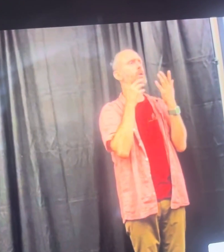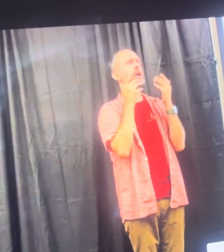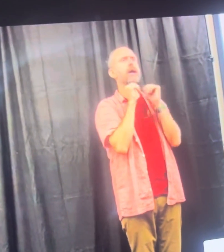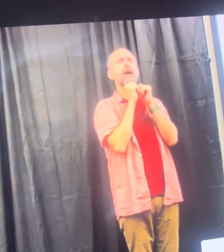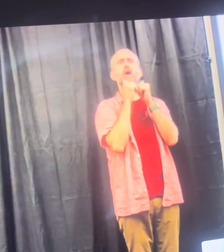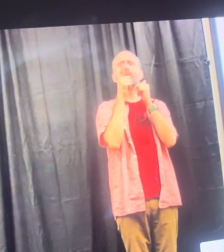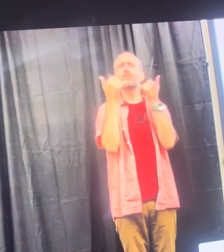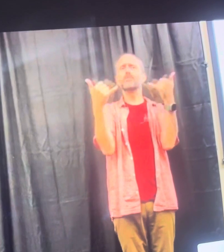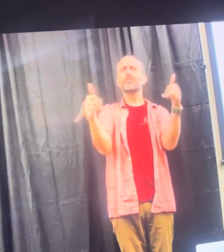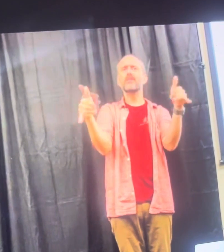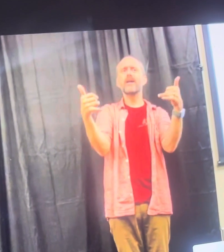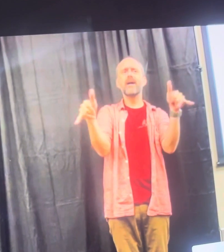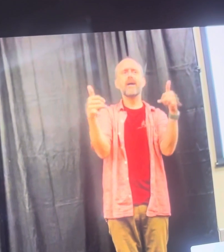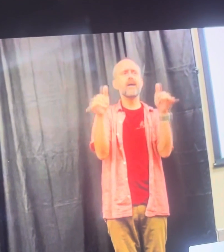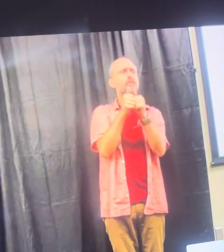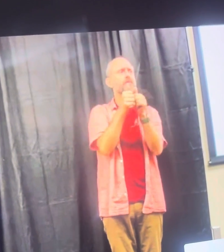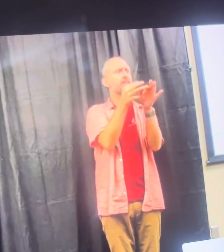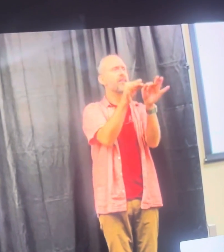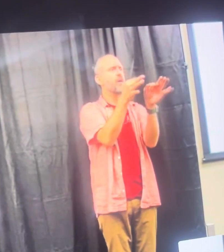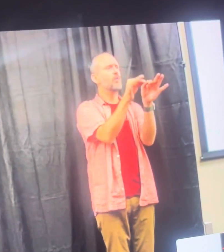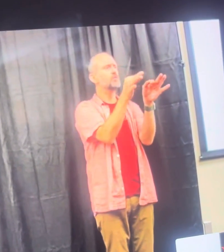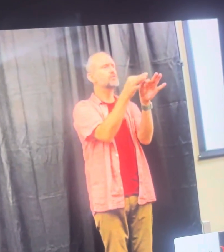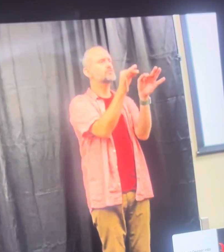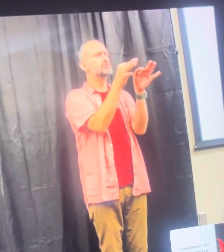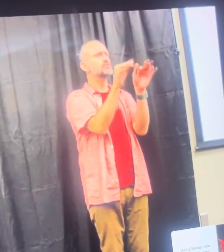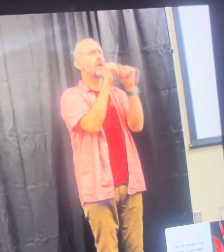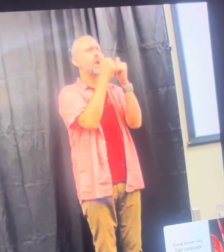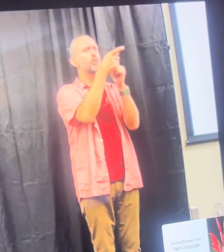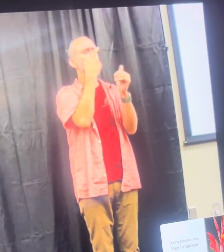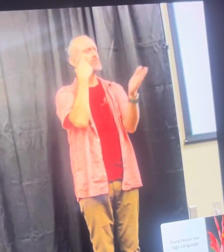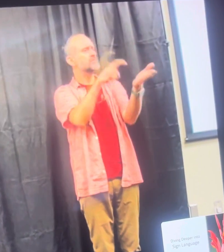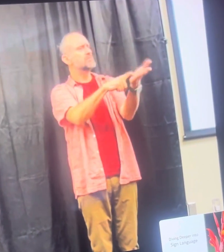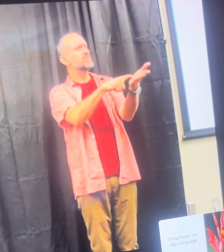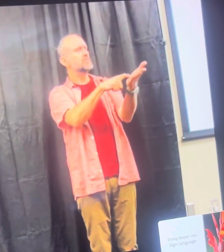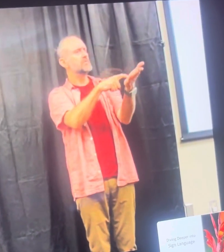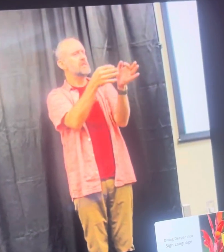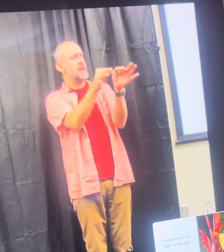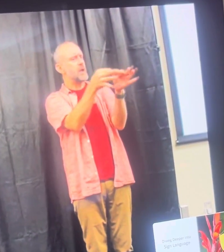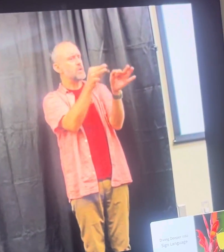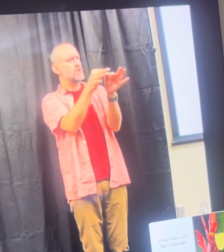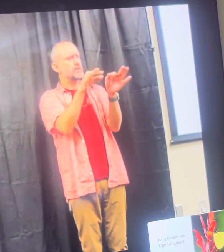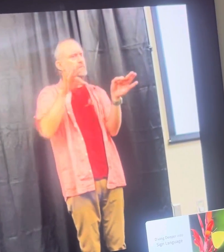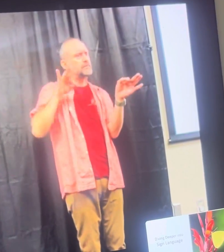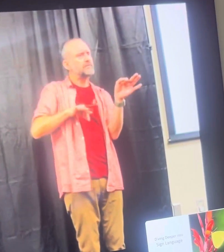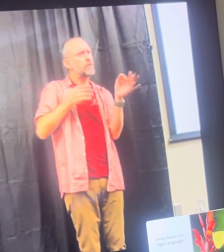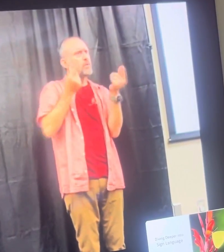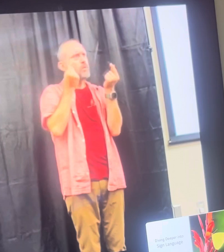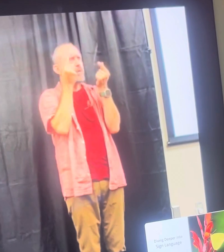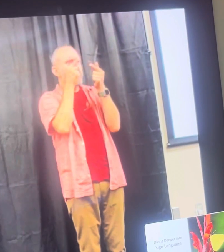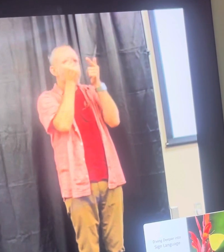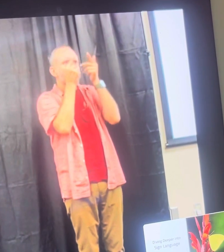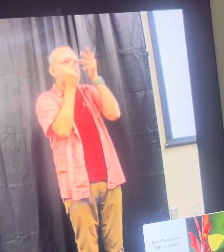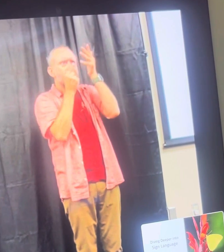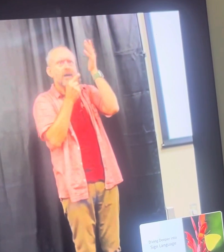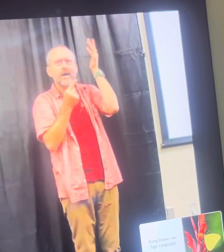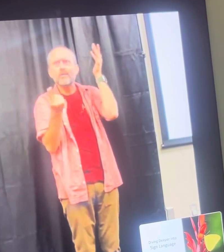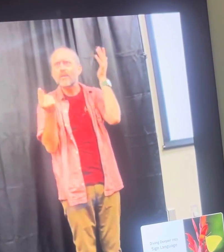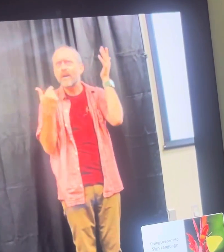But really it's the relationship to how to play with language, how you recognize language,